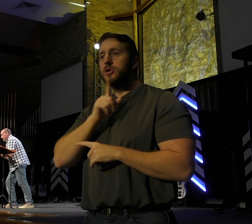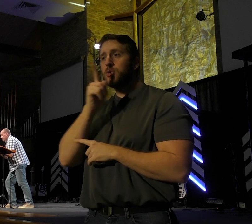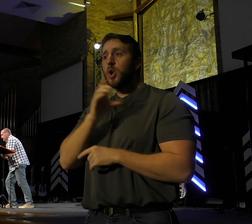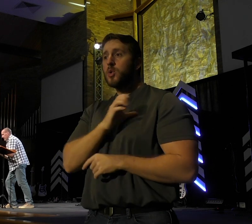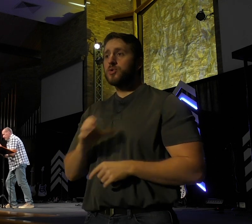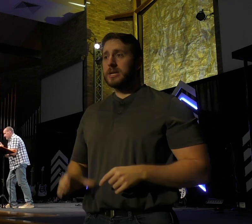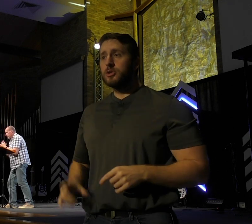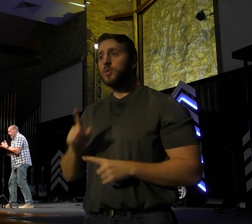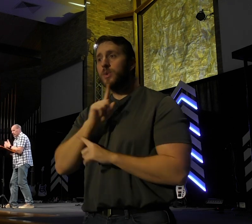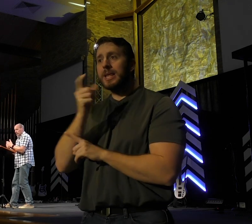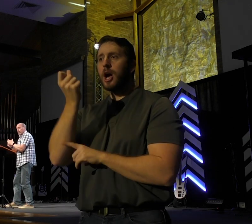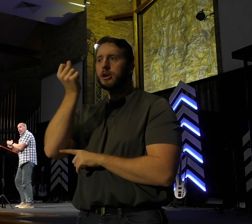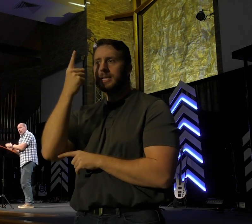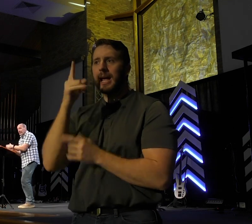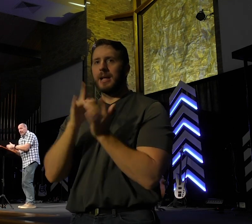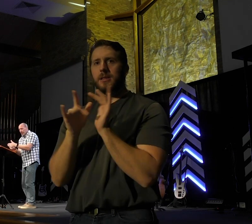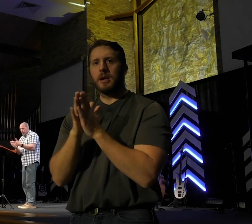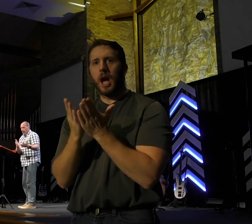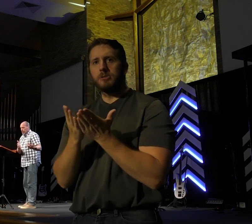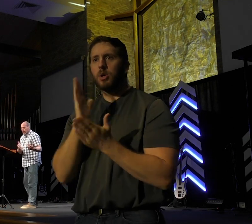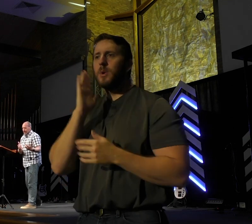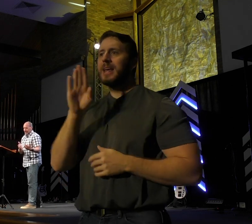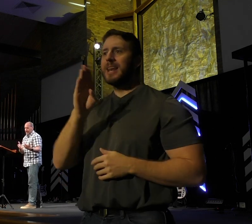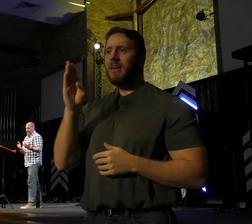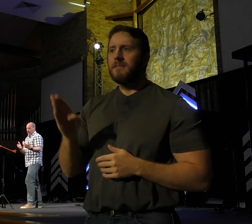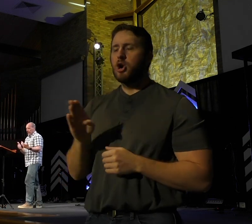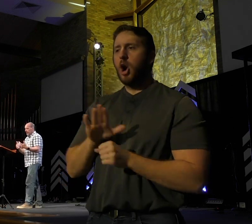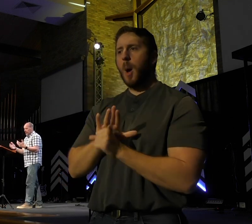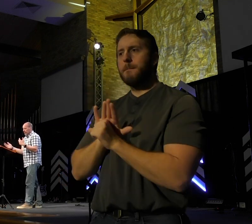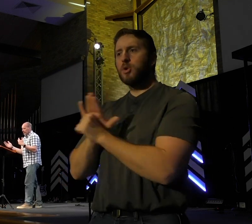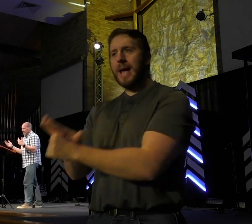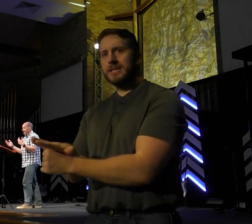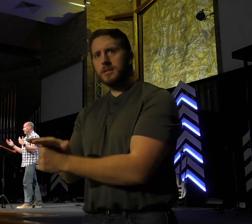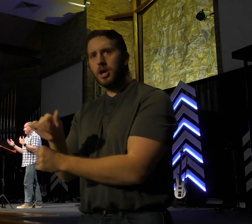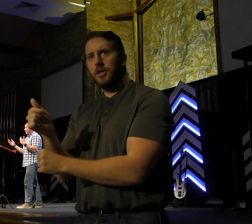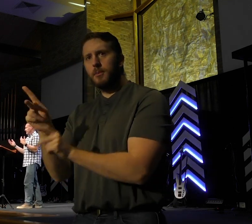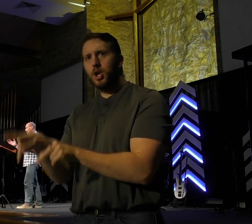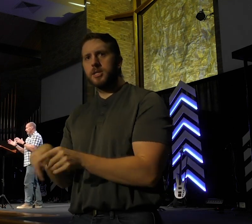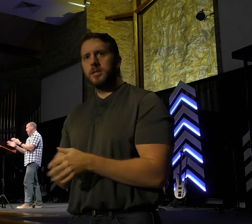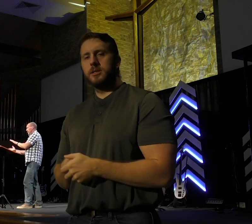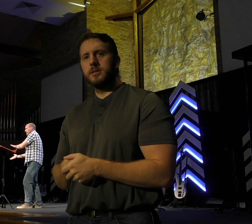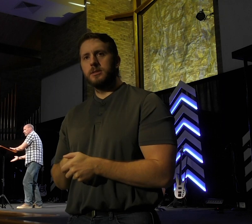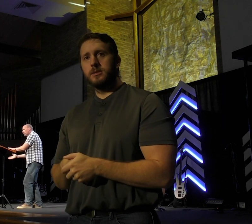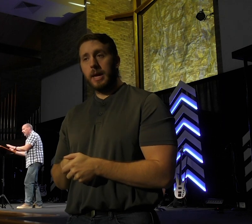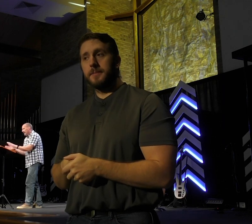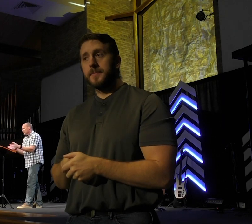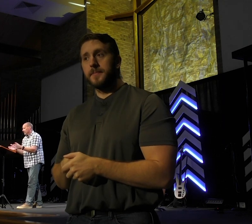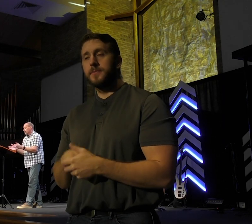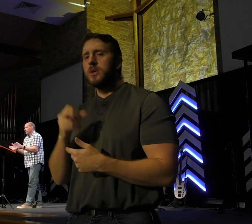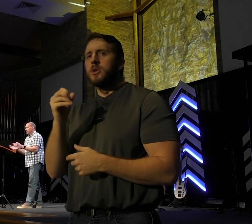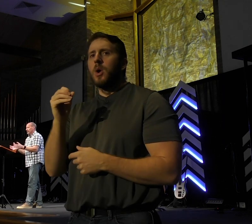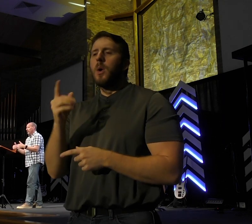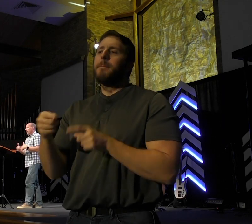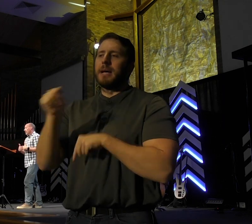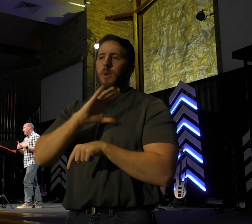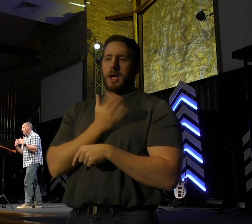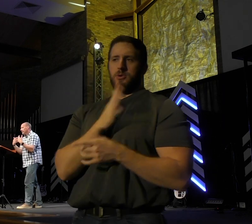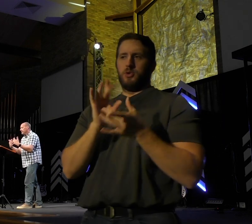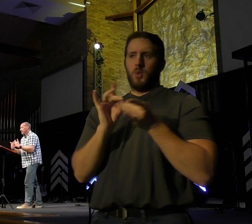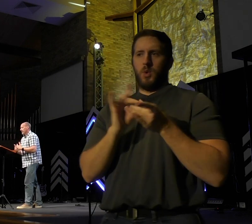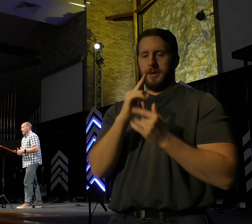who really understands the gospel would never oppress another person, okay? So back to our